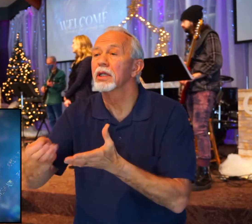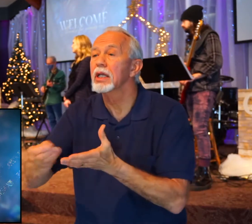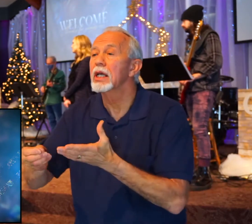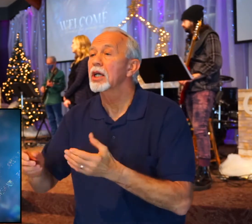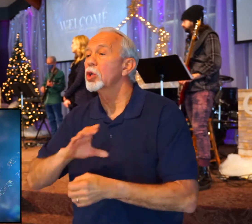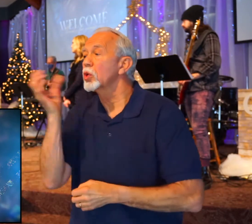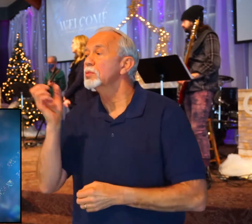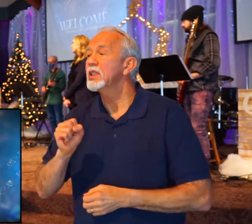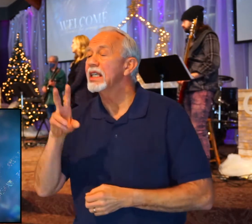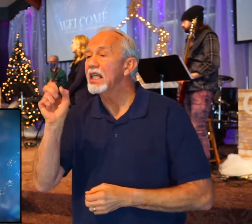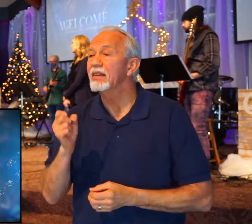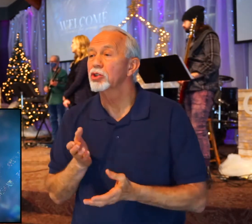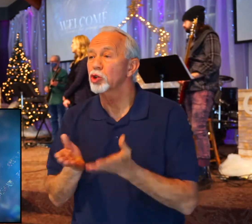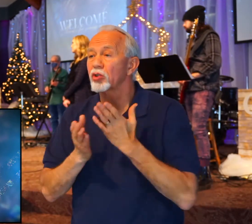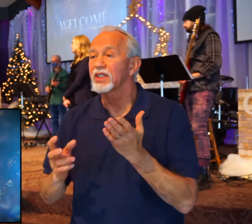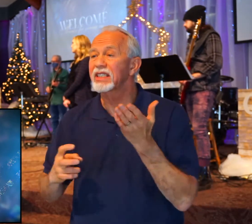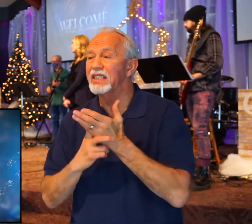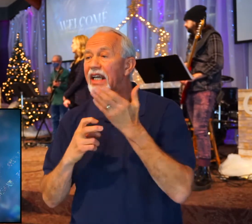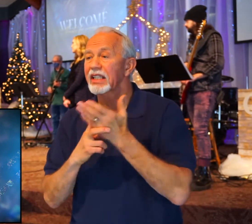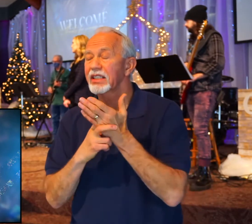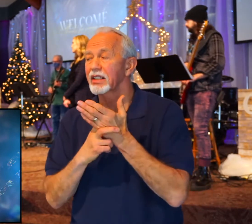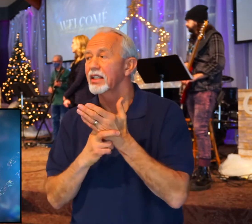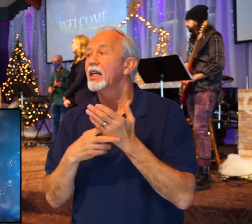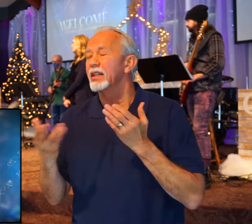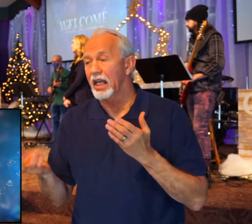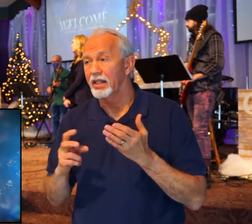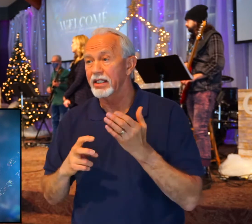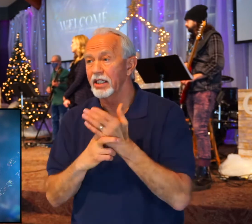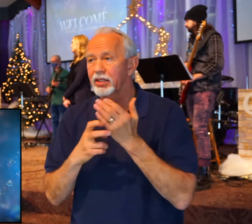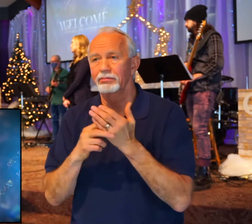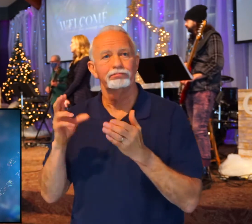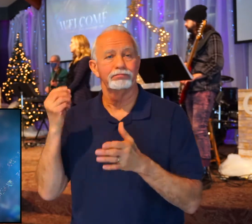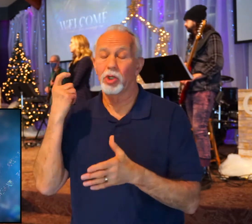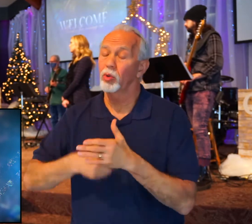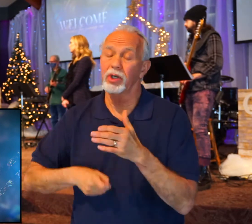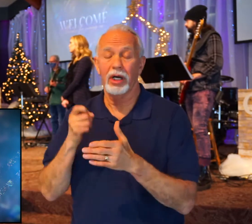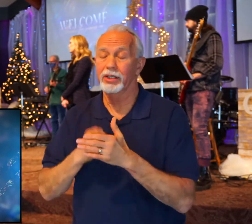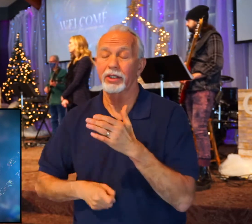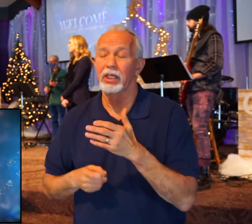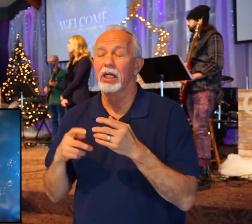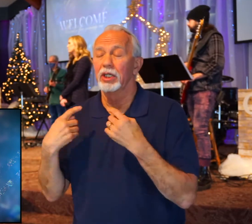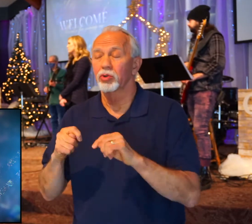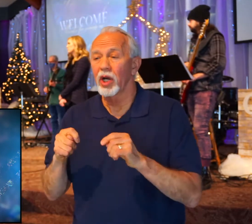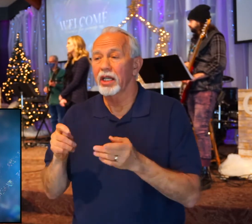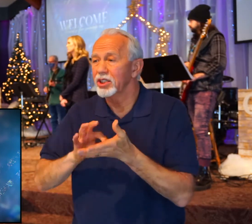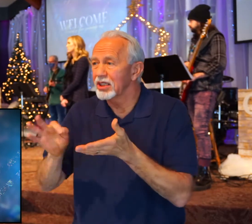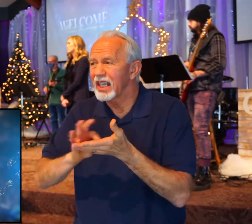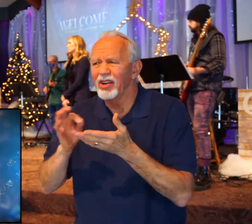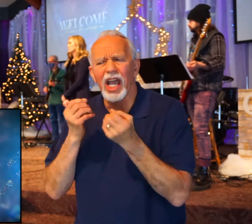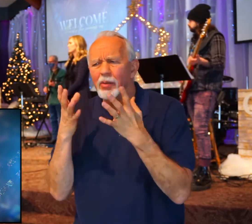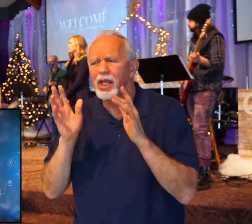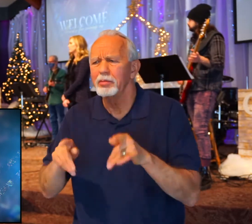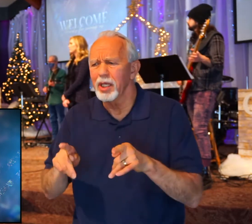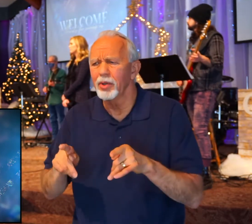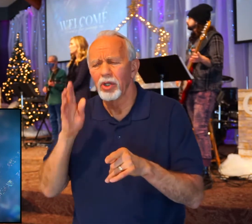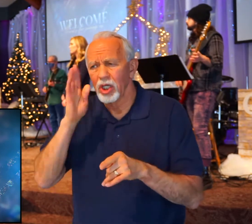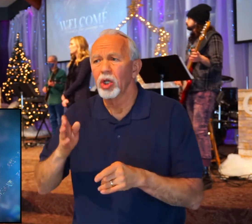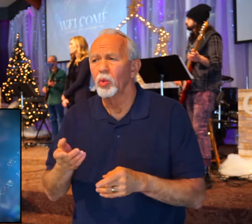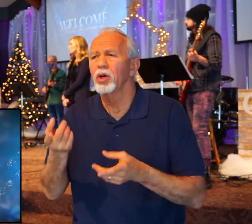service tickets. Now, these tickets are at no cost. We're just trying to keep track of numbers for